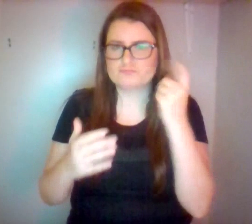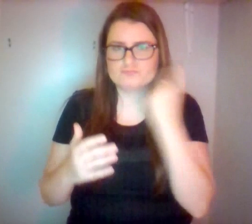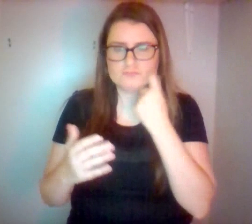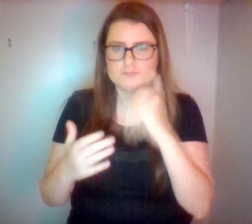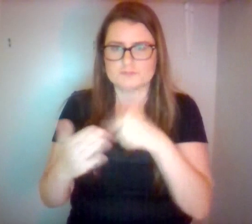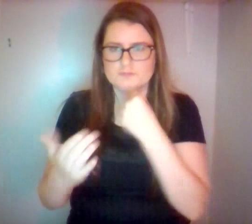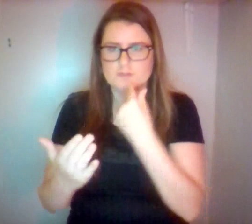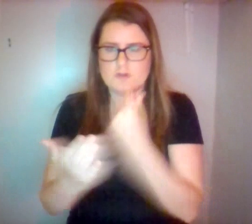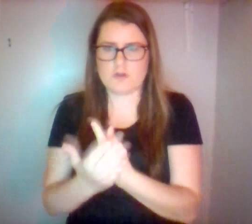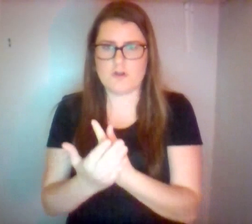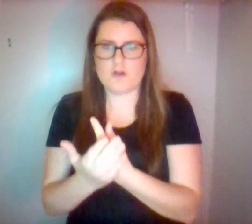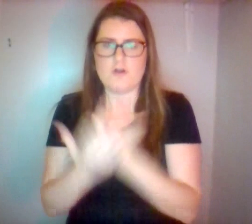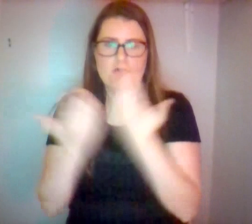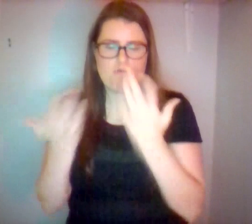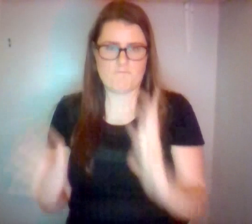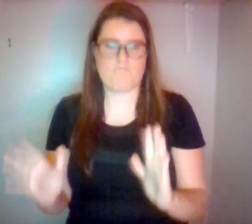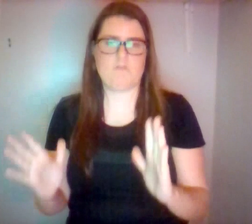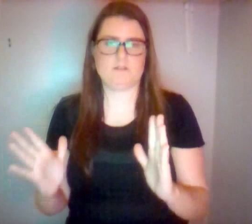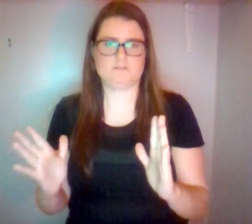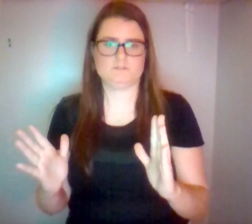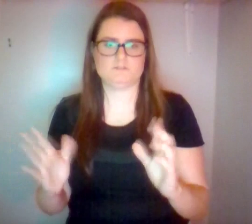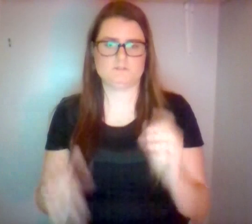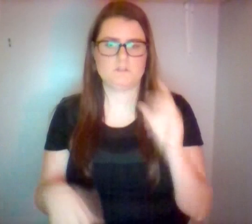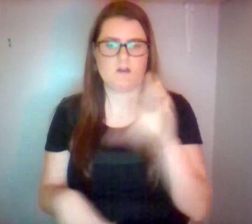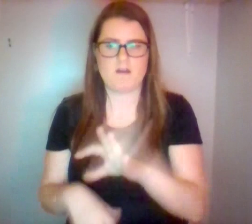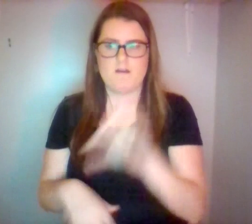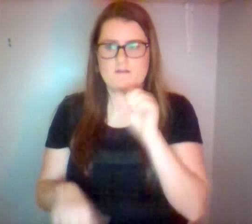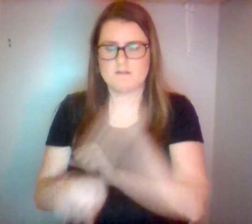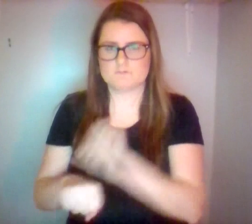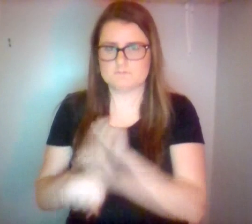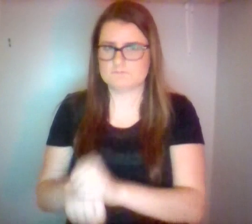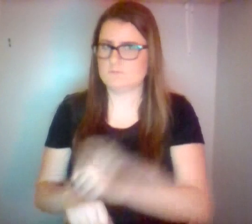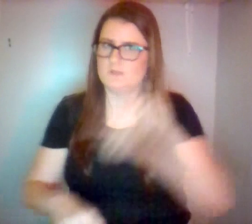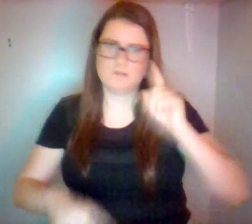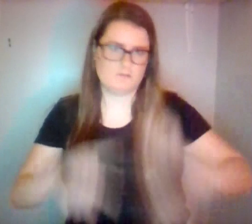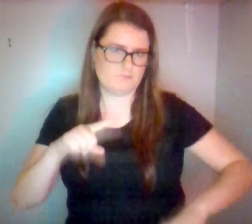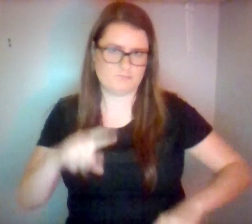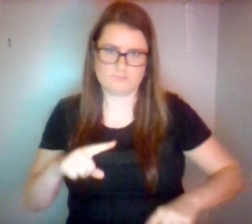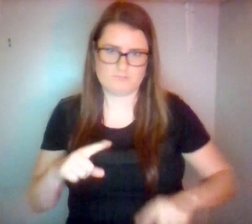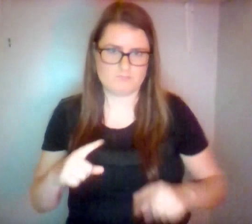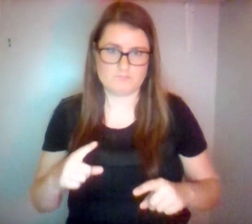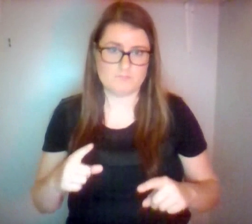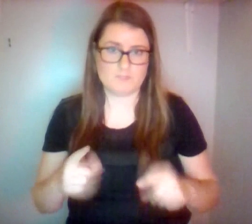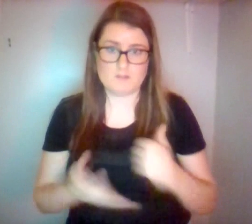certainty of a job in the near future? Before I got really practical about